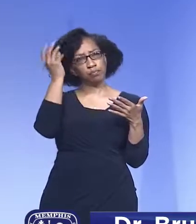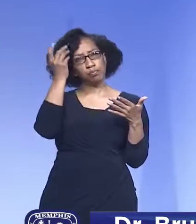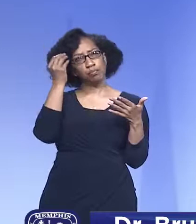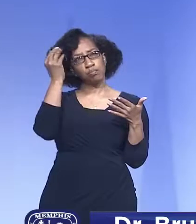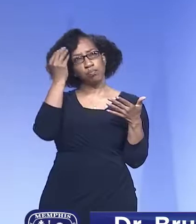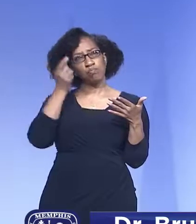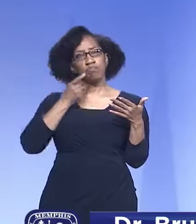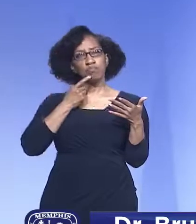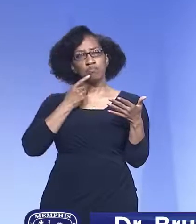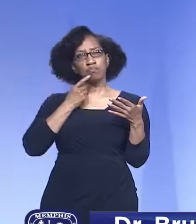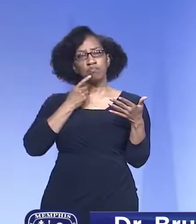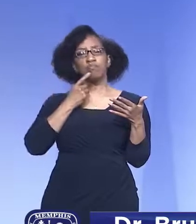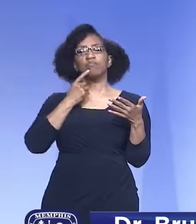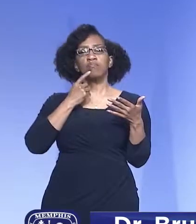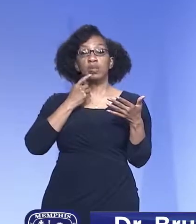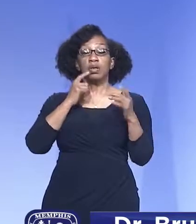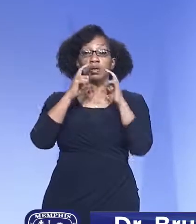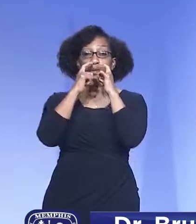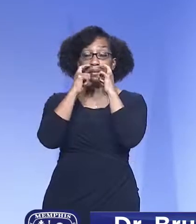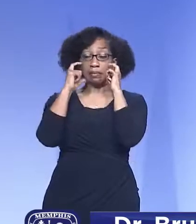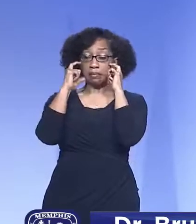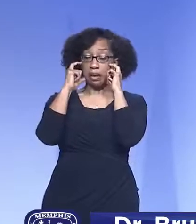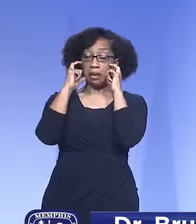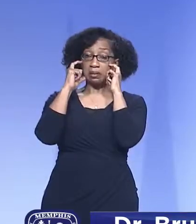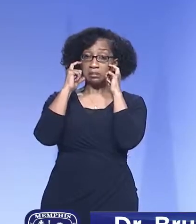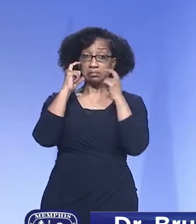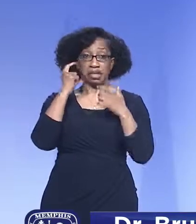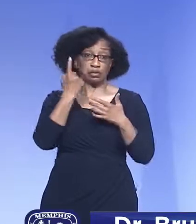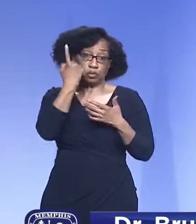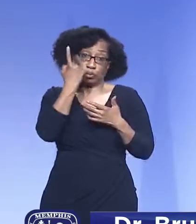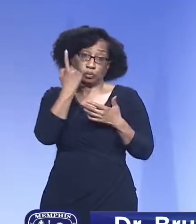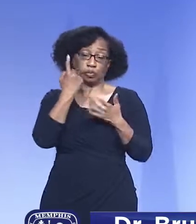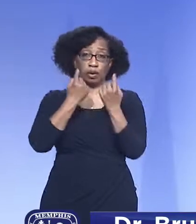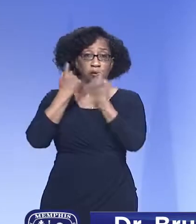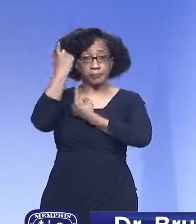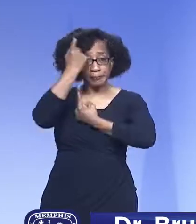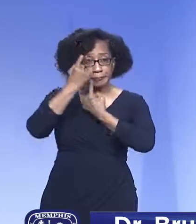the mask mandate is something that we would consider.